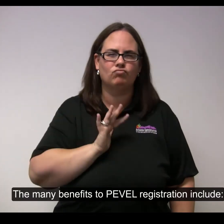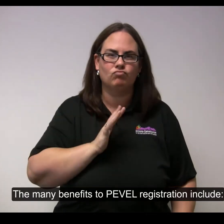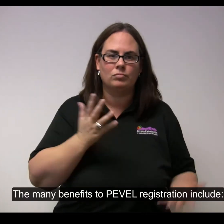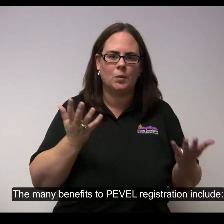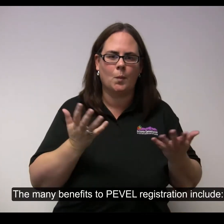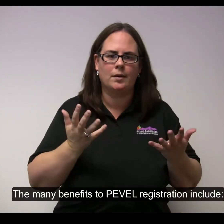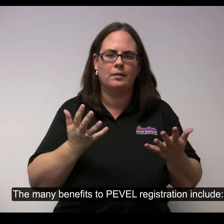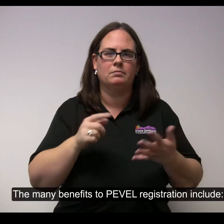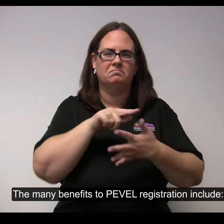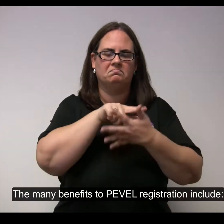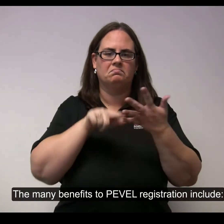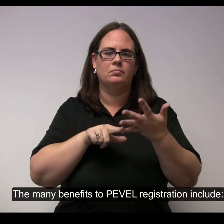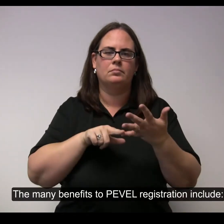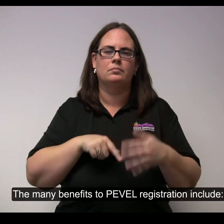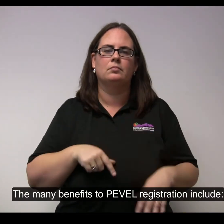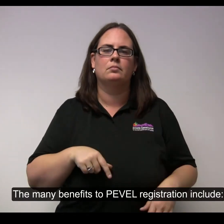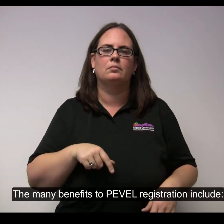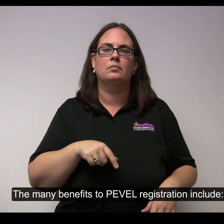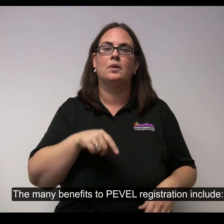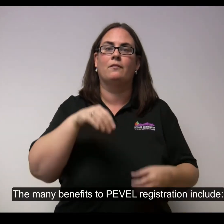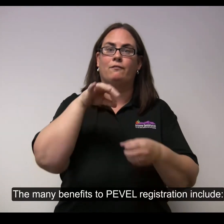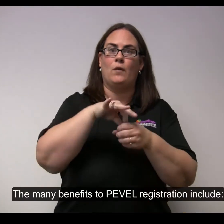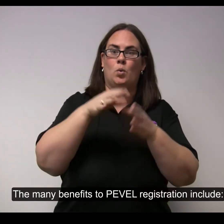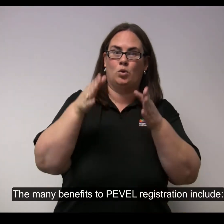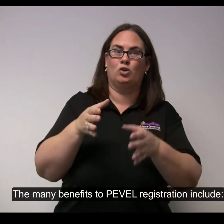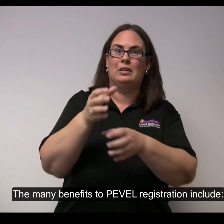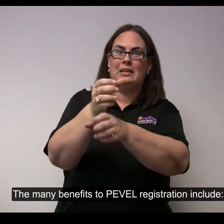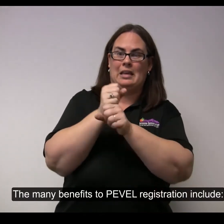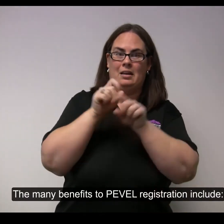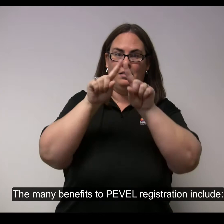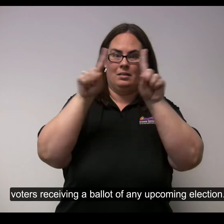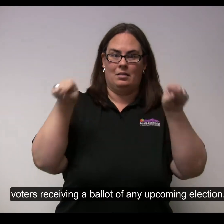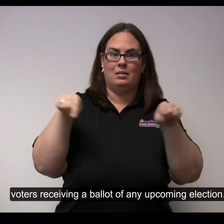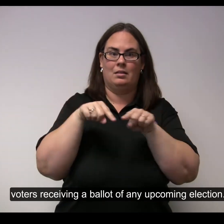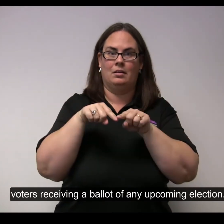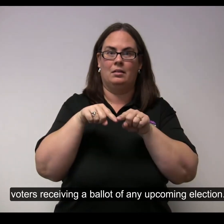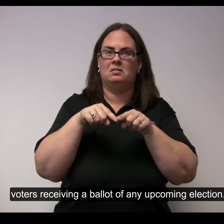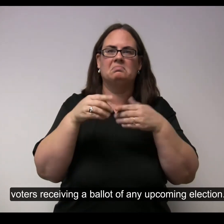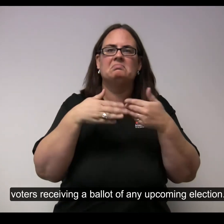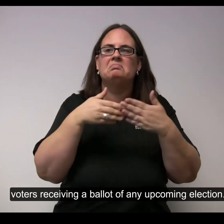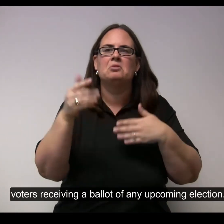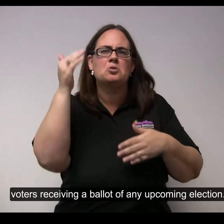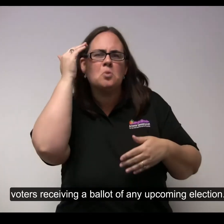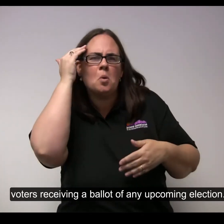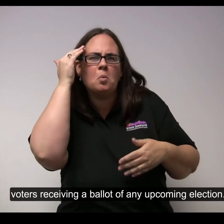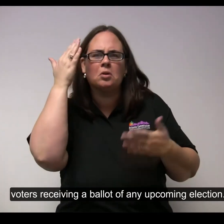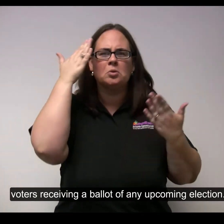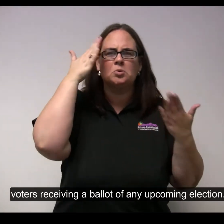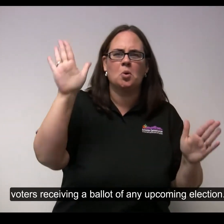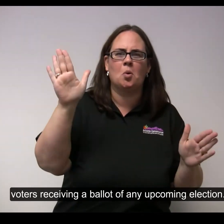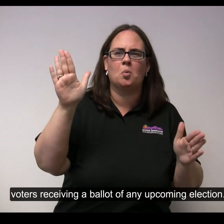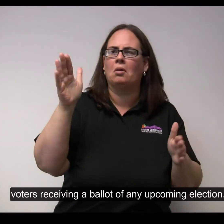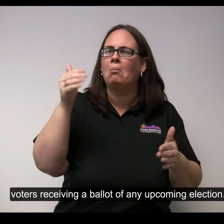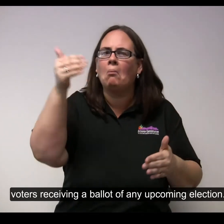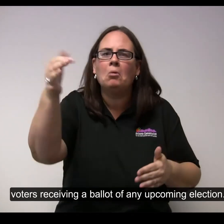The many benefits to PEVL registration include voters receiving a ballot of any